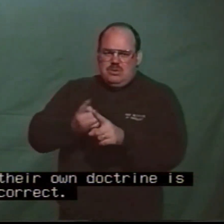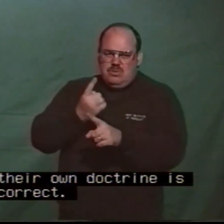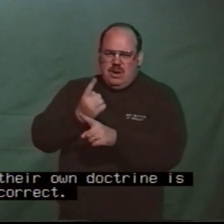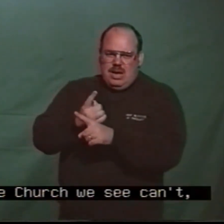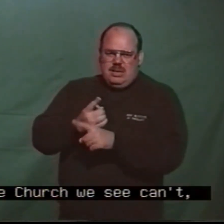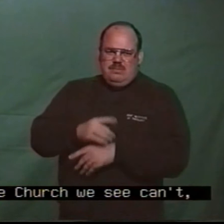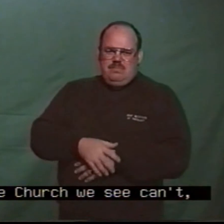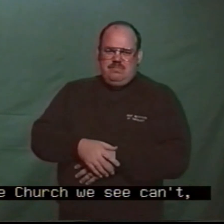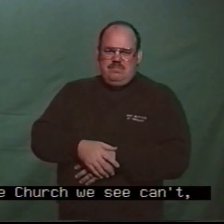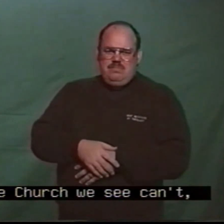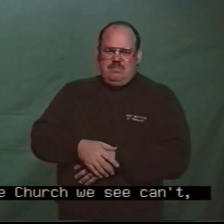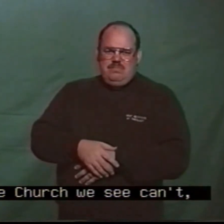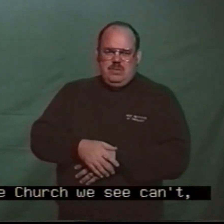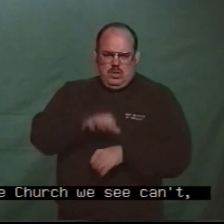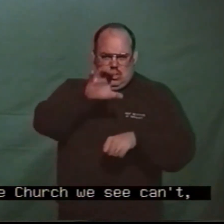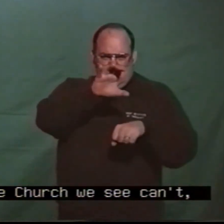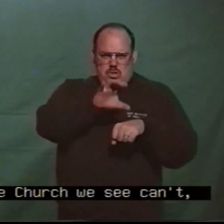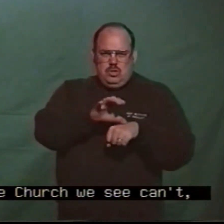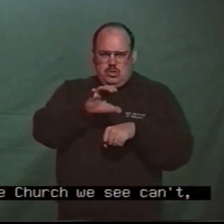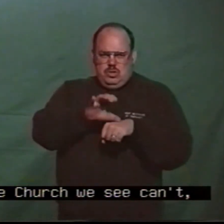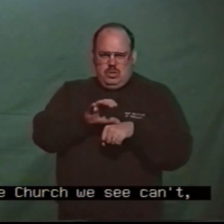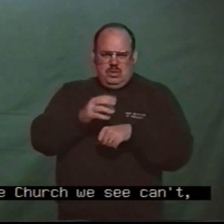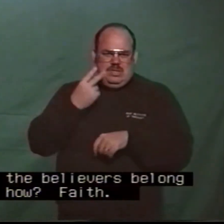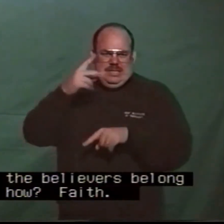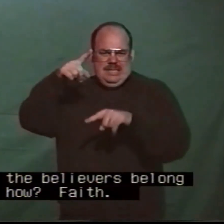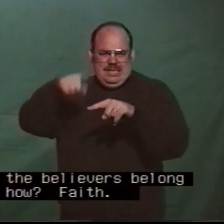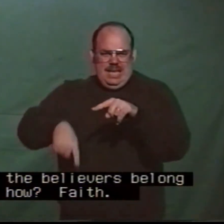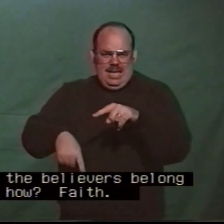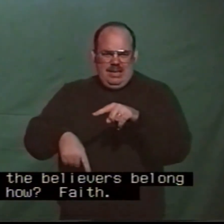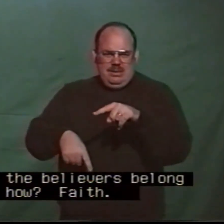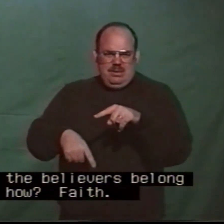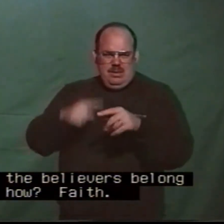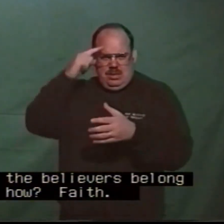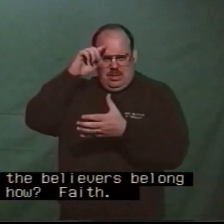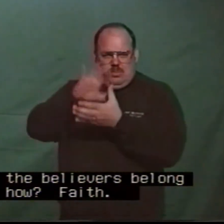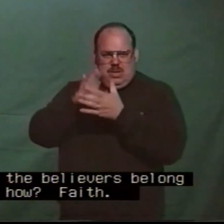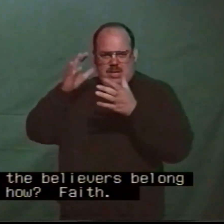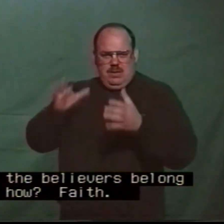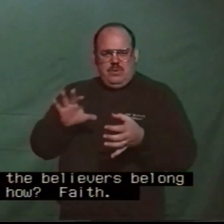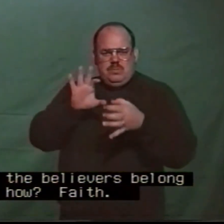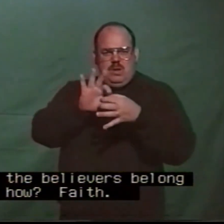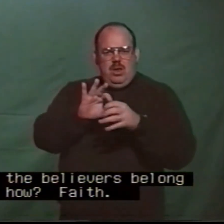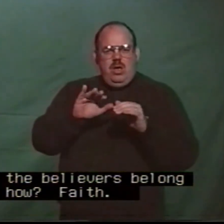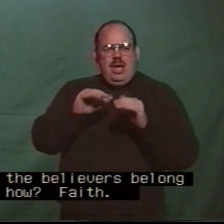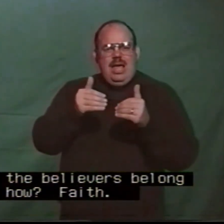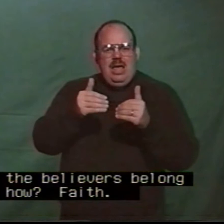the church we see can't the believers belong how faith